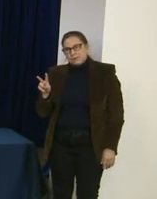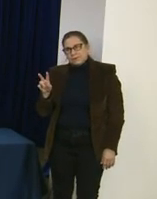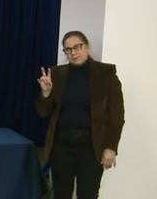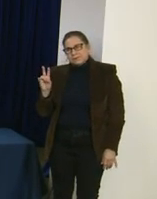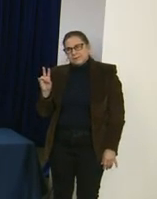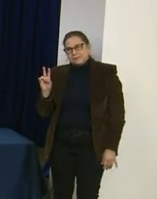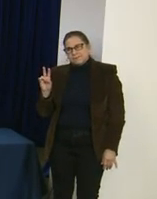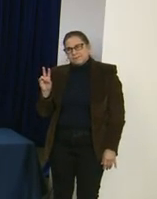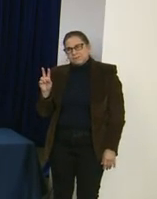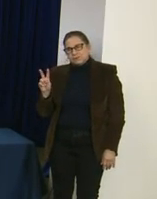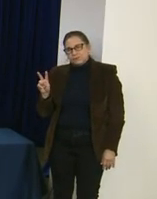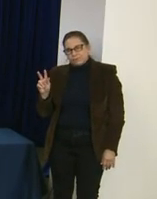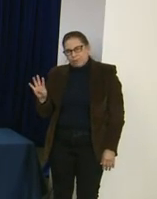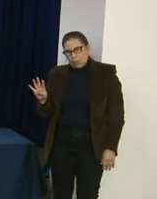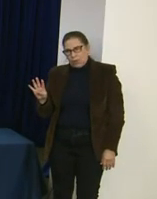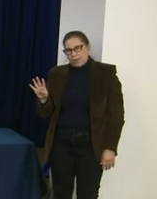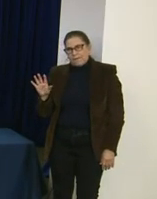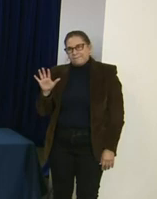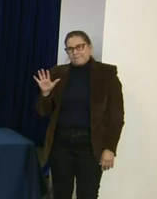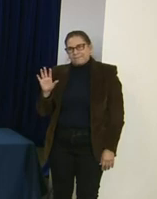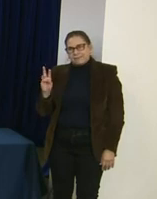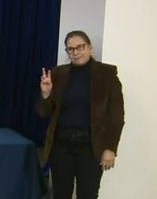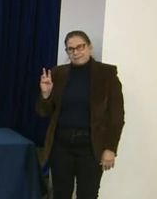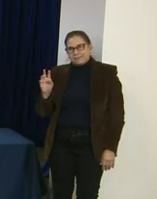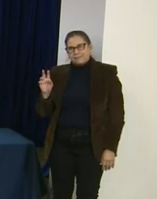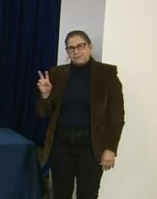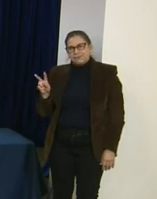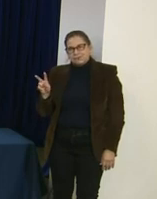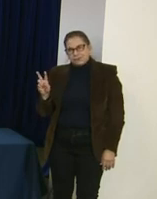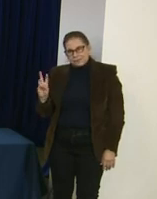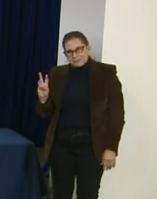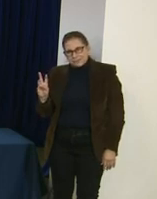202-724-5626 to learn more about Call and Talk.